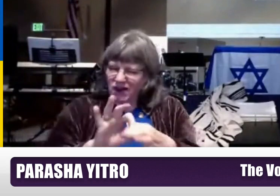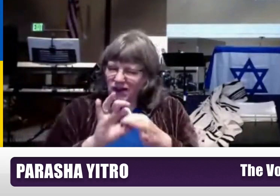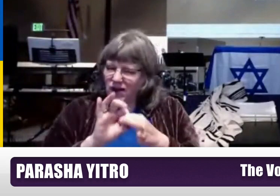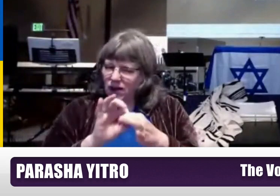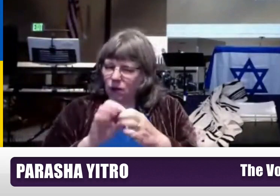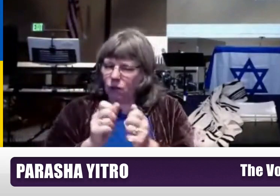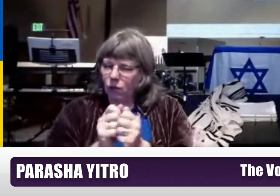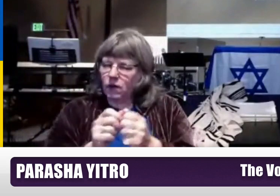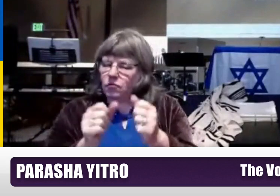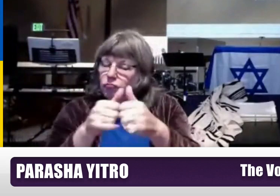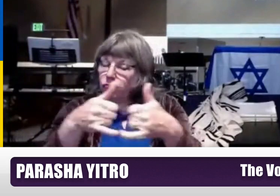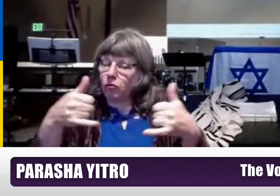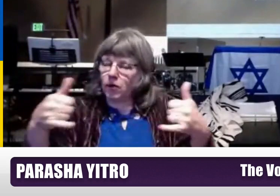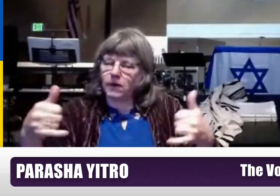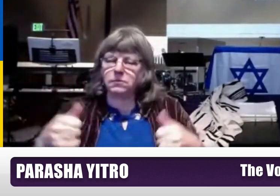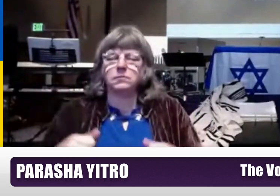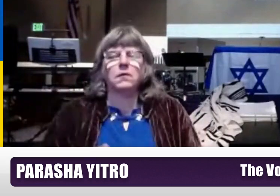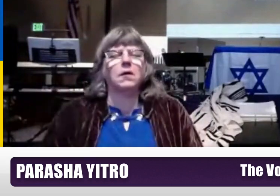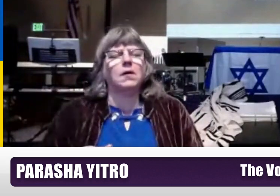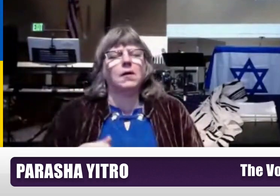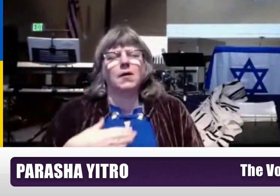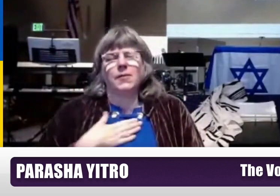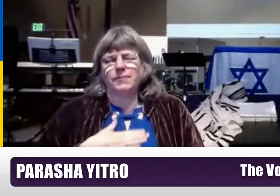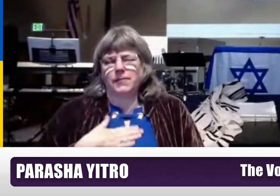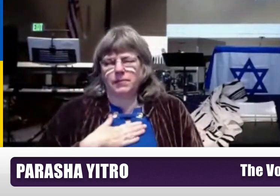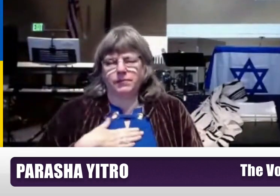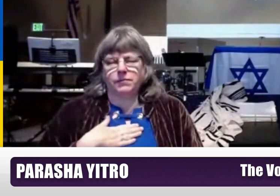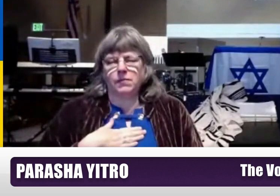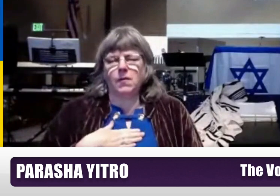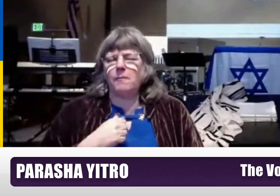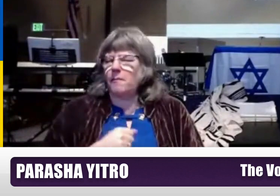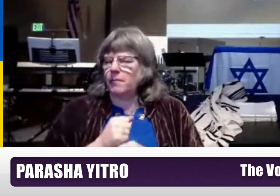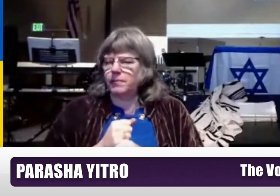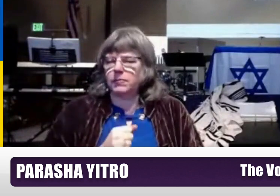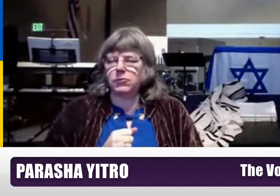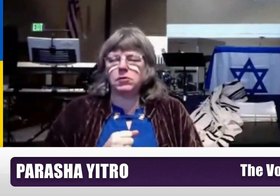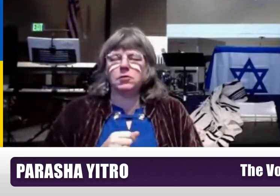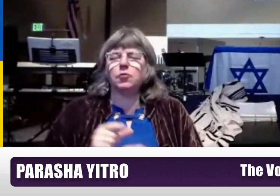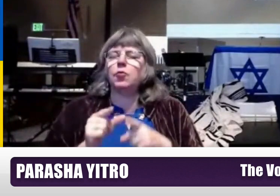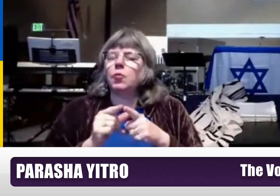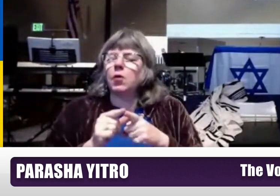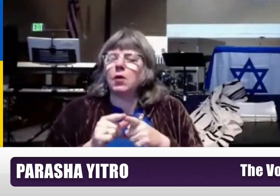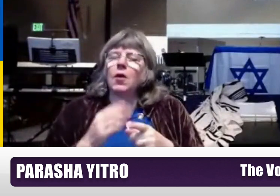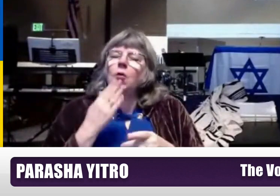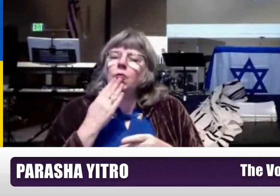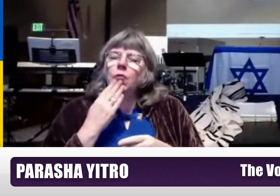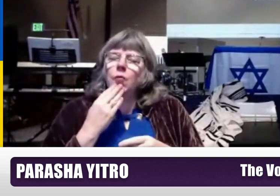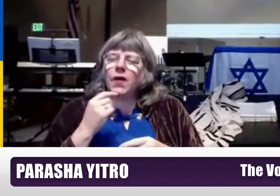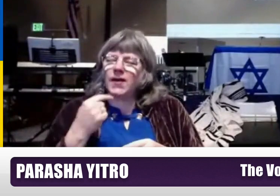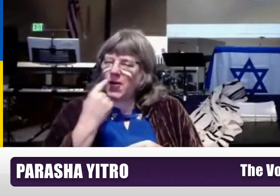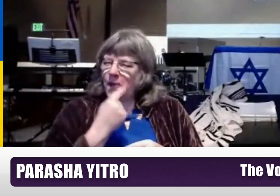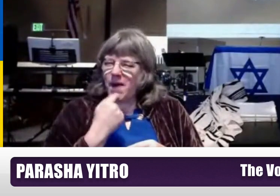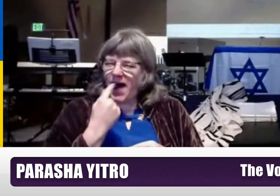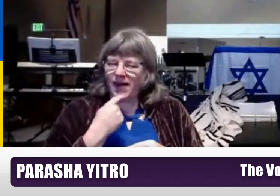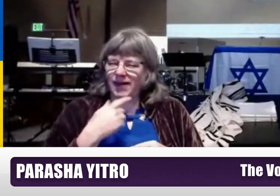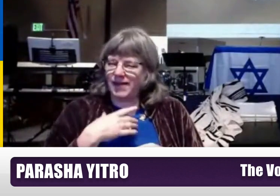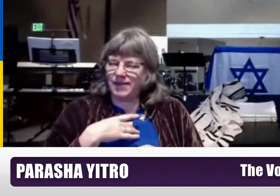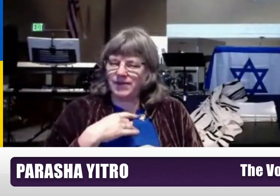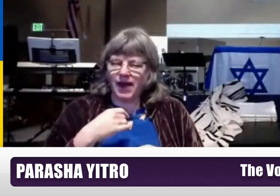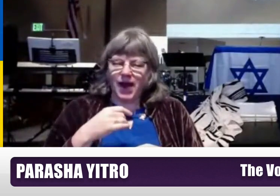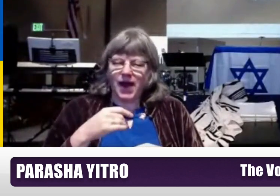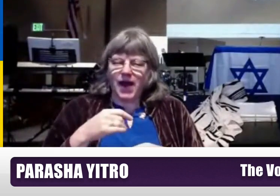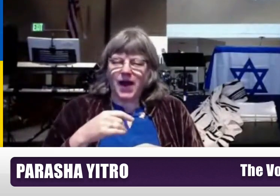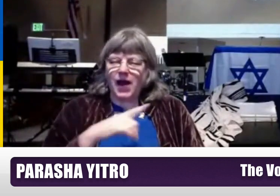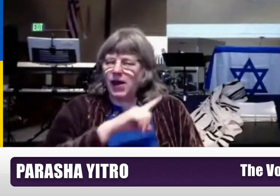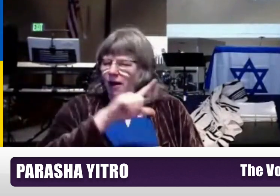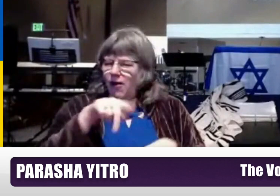Torah. O Lord our God, we ask that you make the words of your Torah sweet in our mouth and in the mouths of the entire